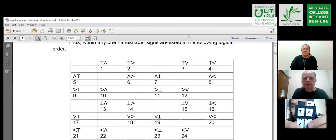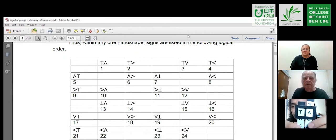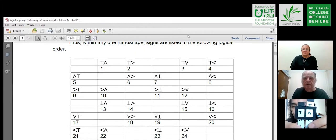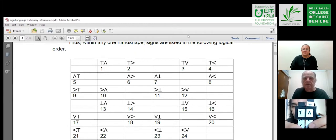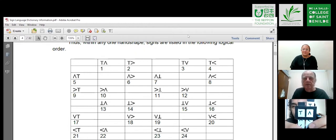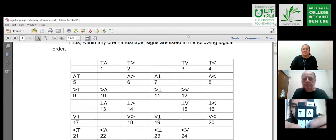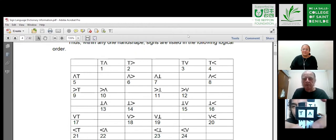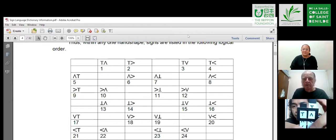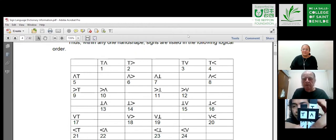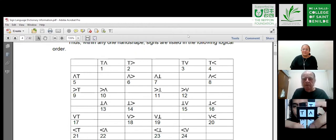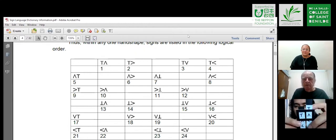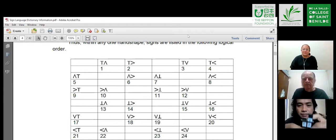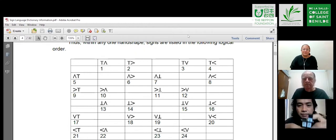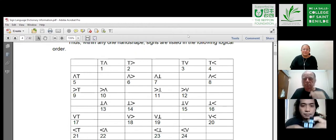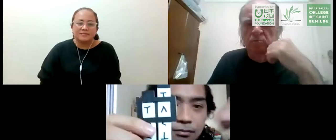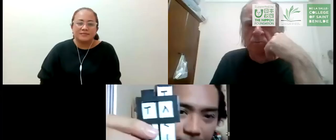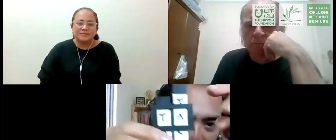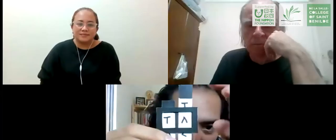stop sharing.